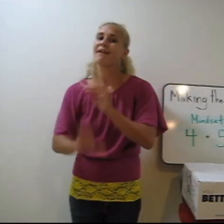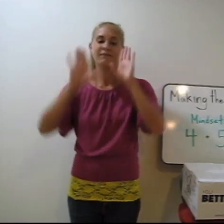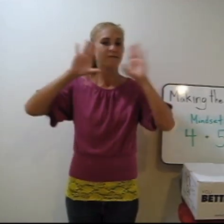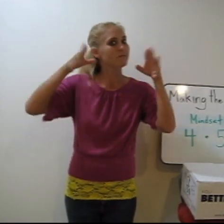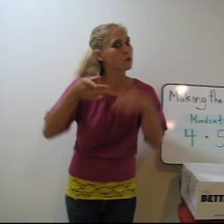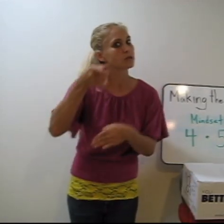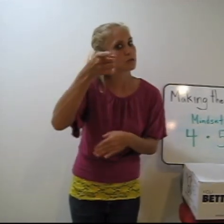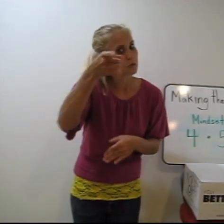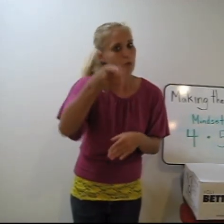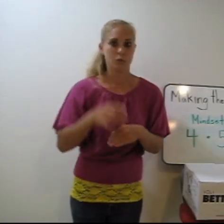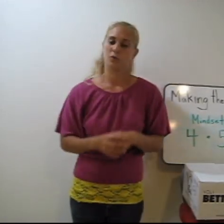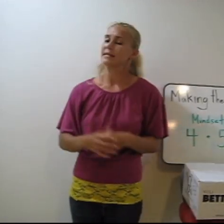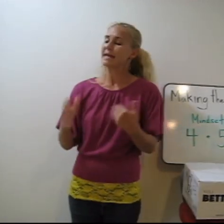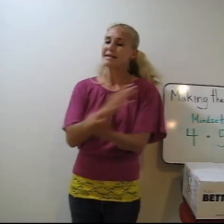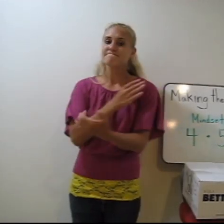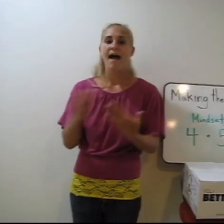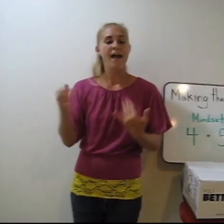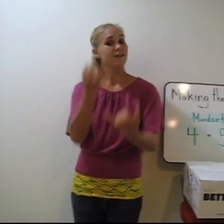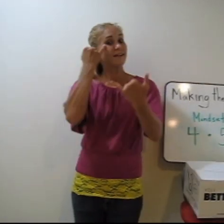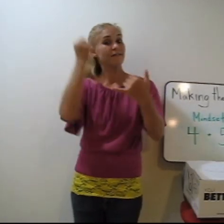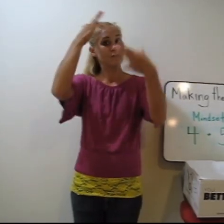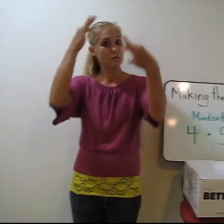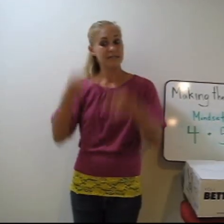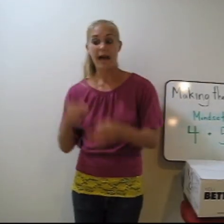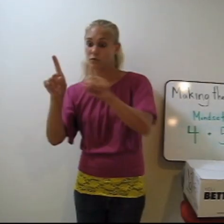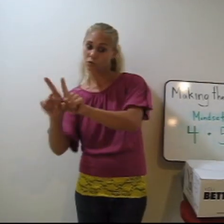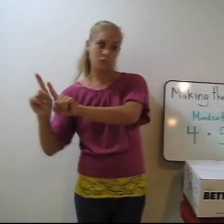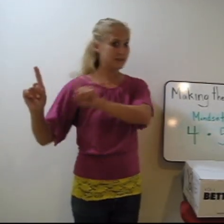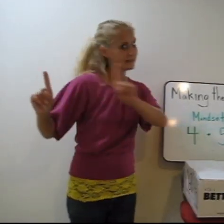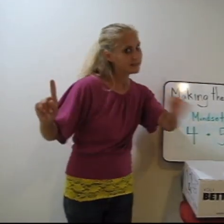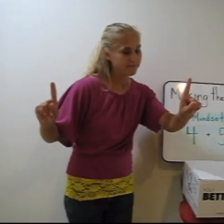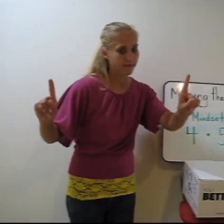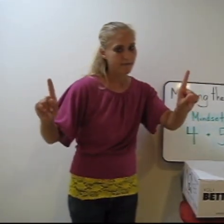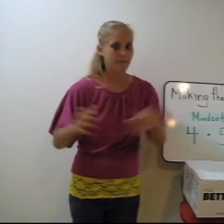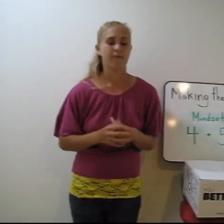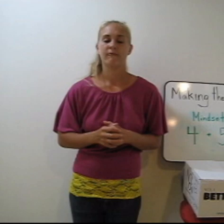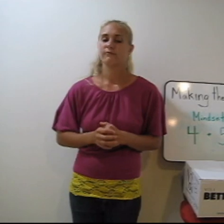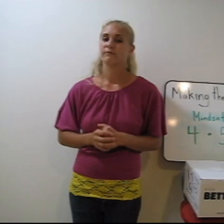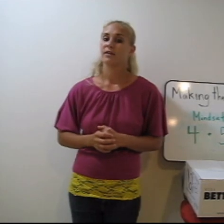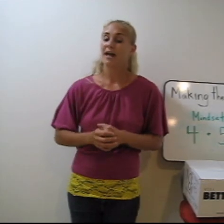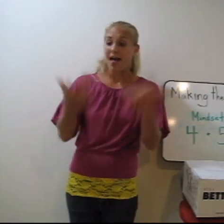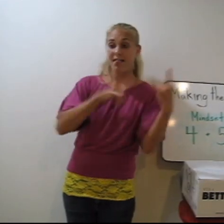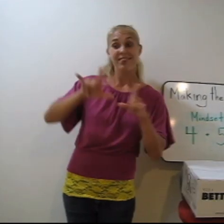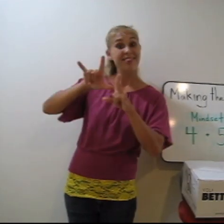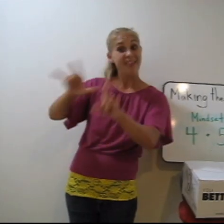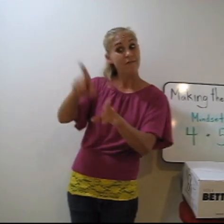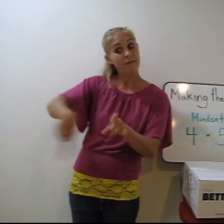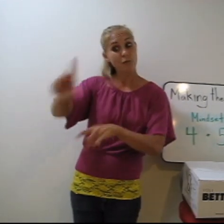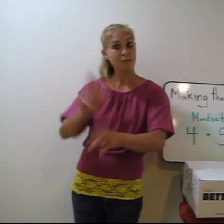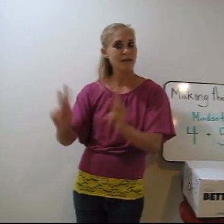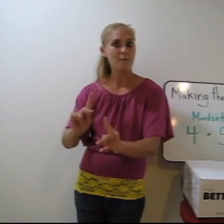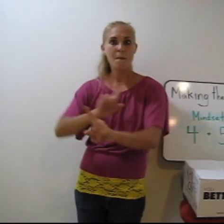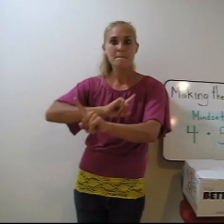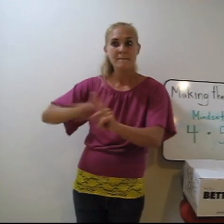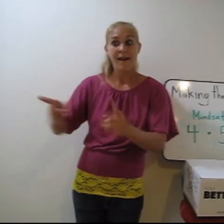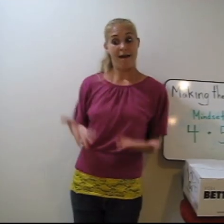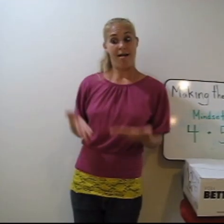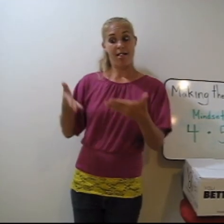your leaving the herd than it is about you and what you're doing. Love them anyway, but don't let them drag you back into the